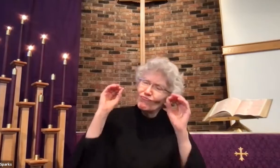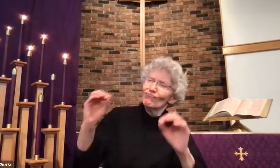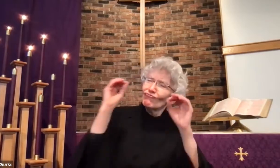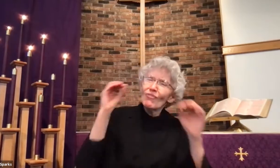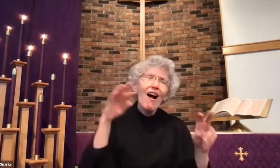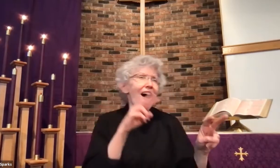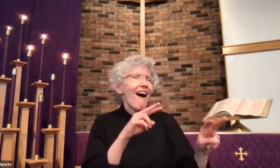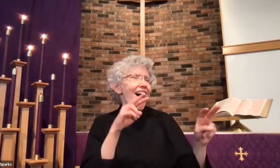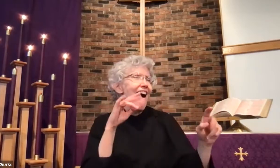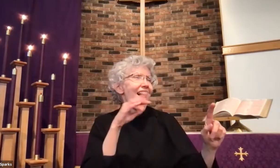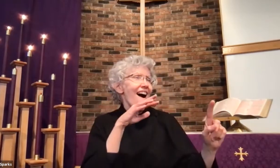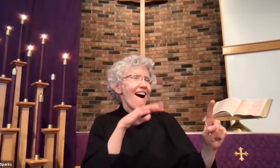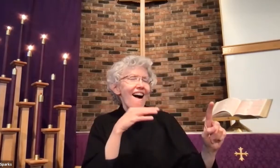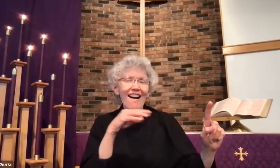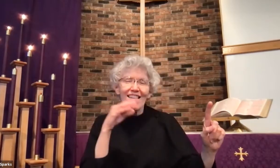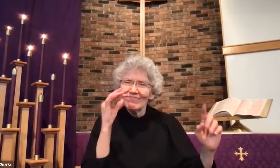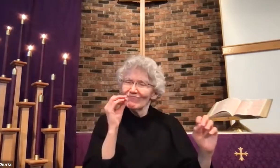to complain.